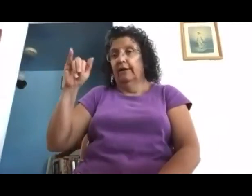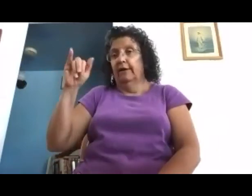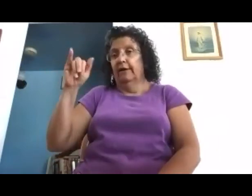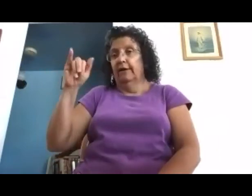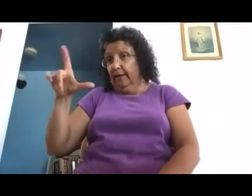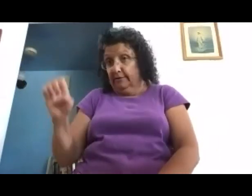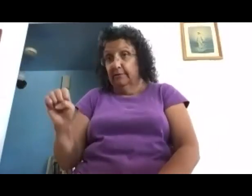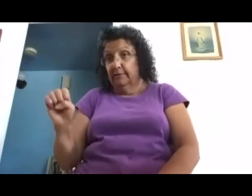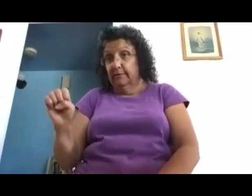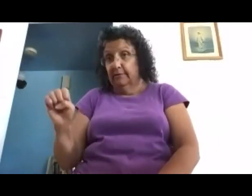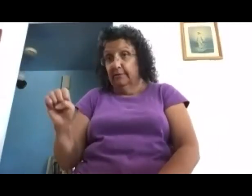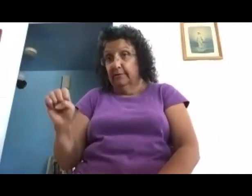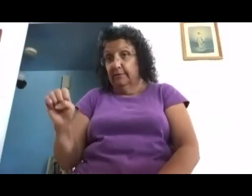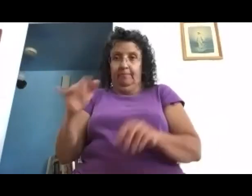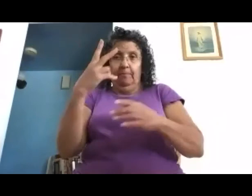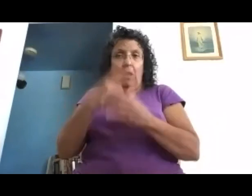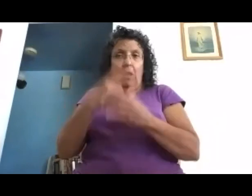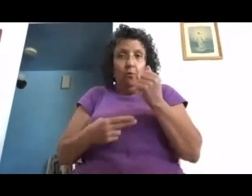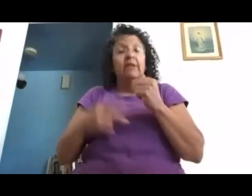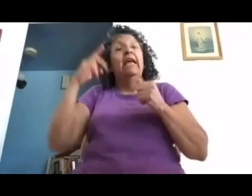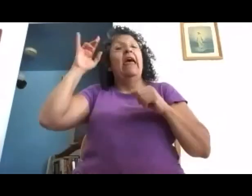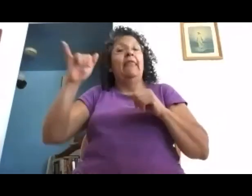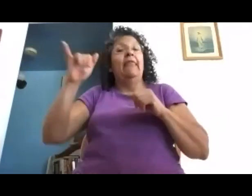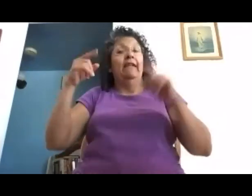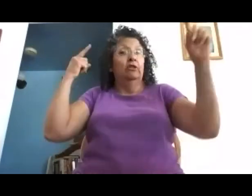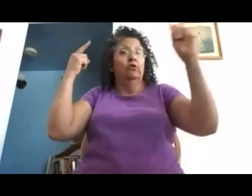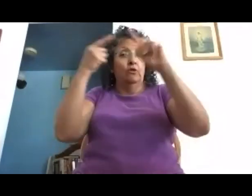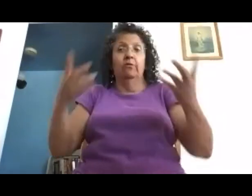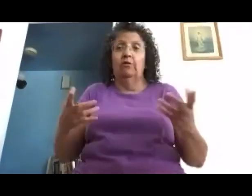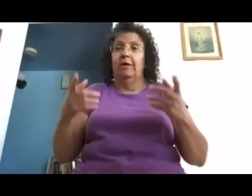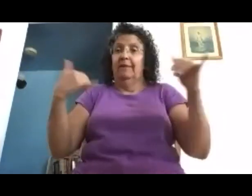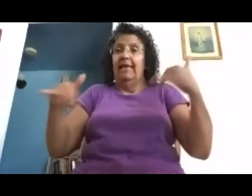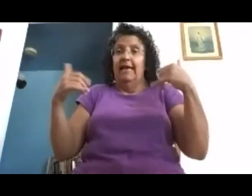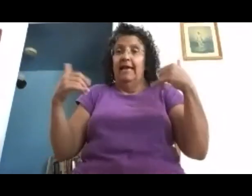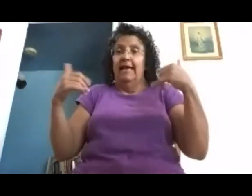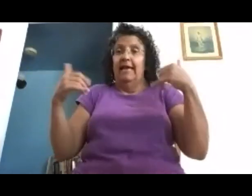purpose. So we're going to play a really quick game.